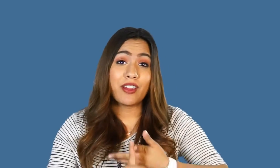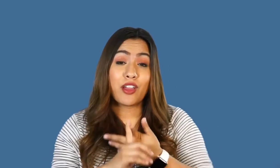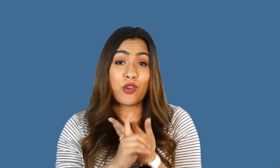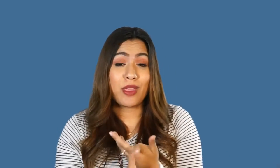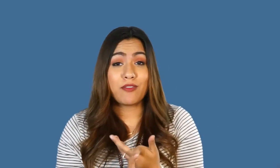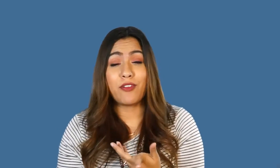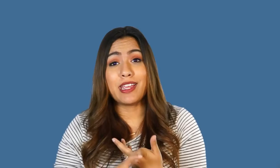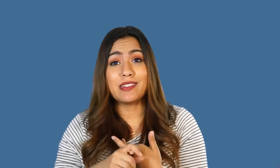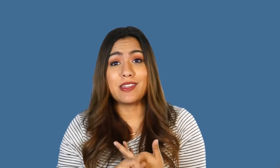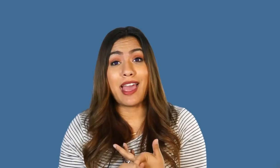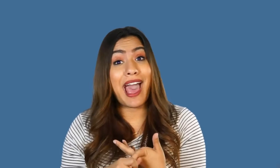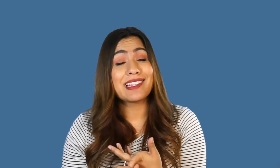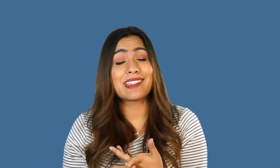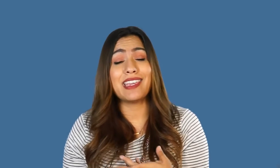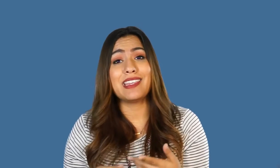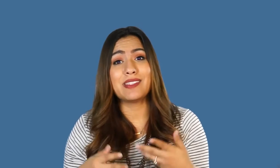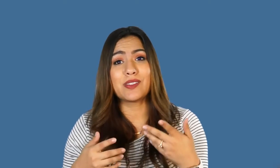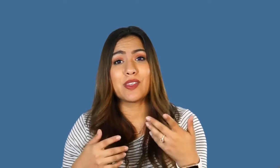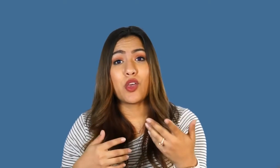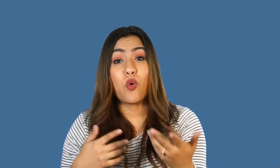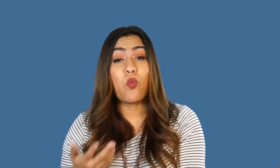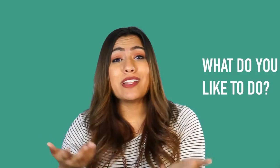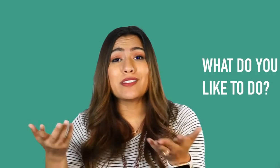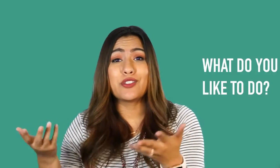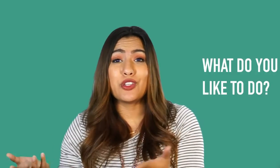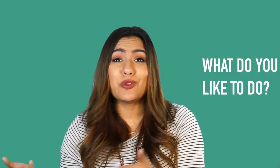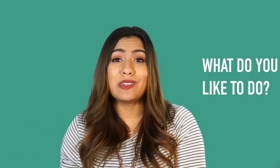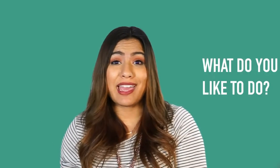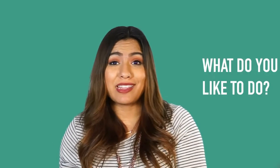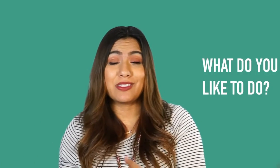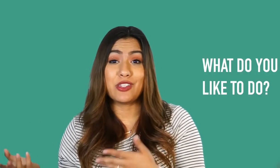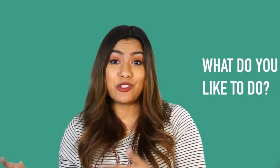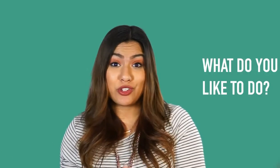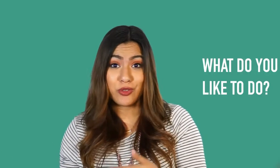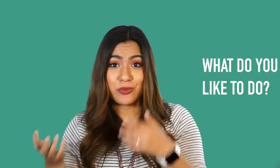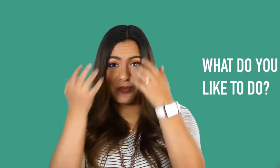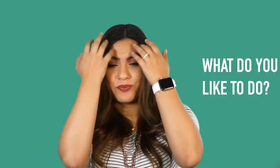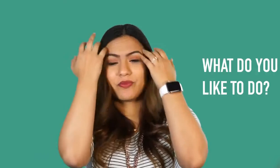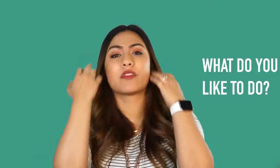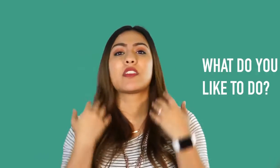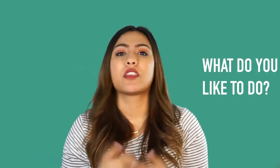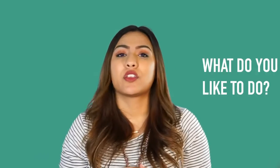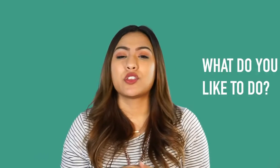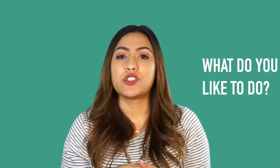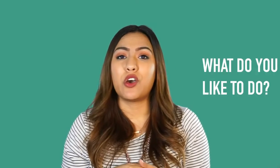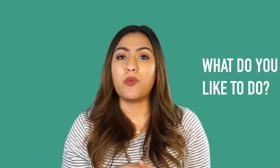Another great phrase to ask is, what do you like to do? So we